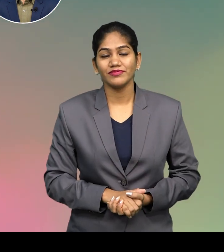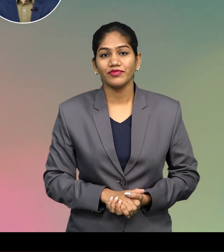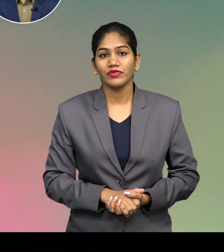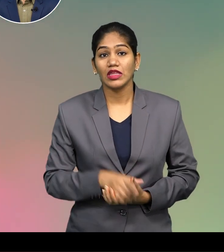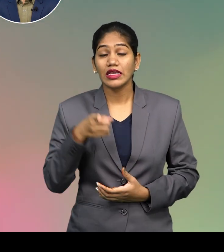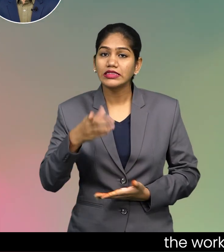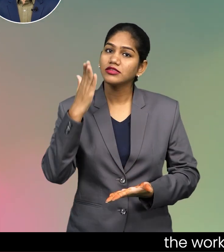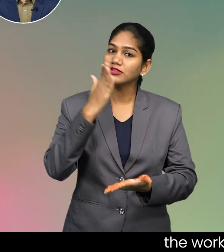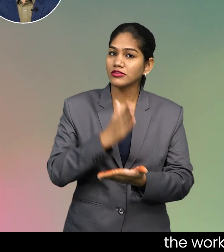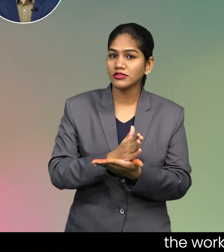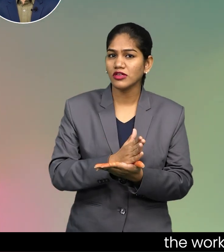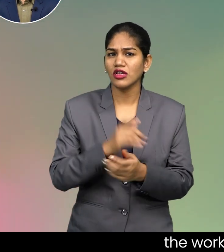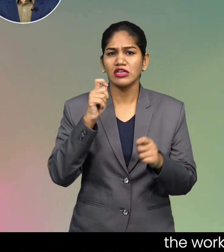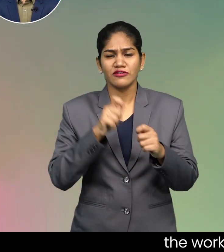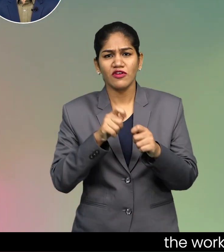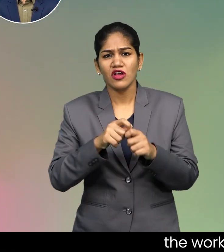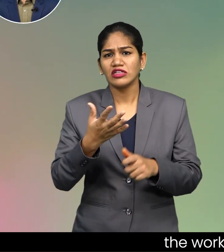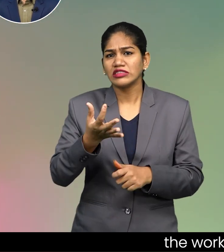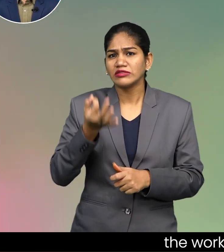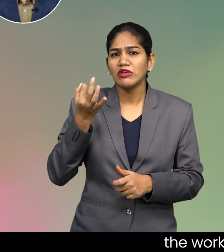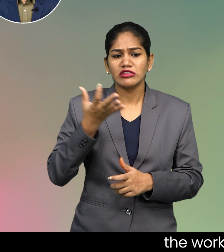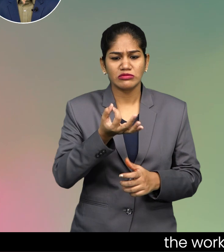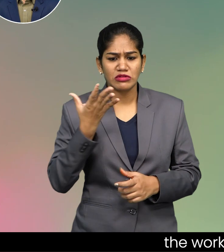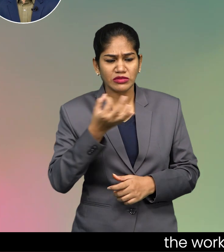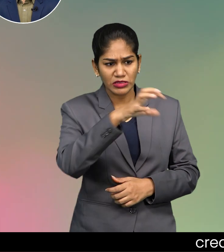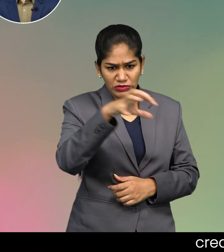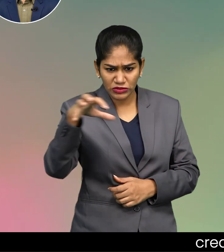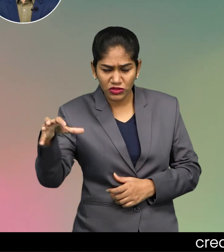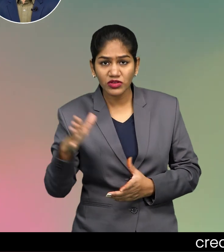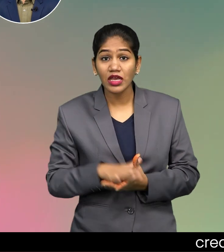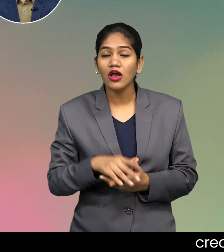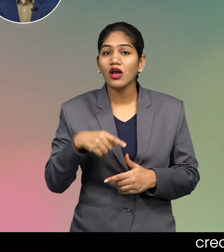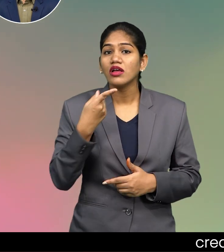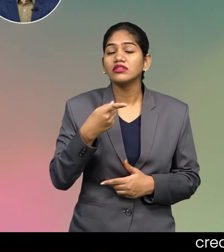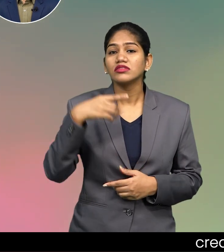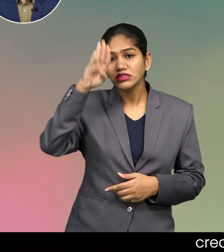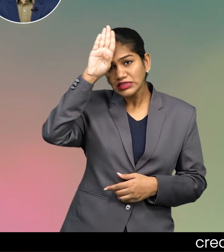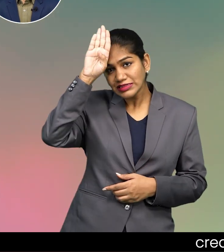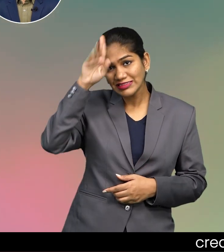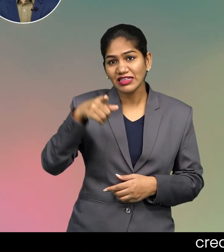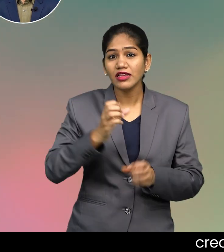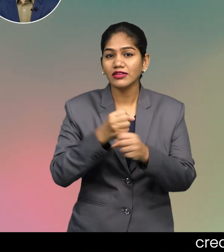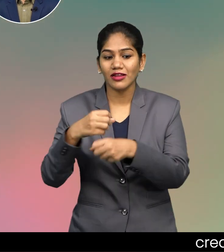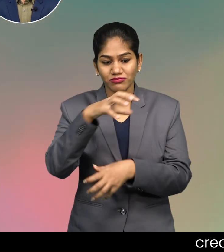It stopped the working of special courts created by the king.